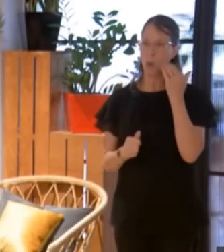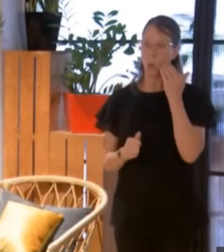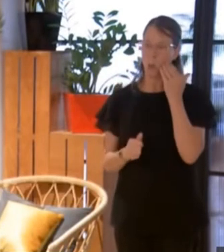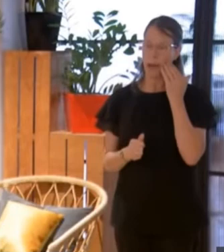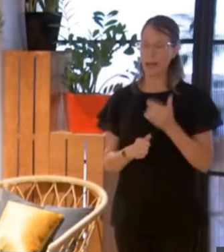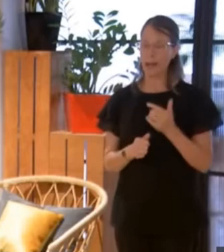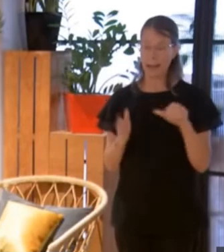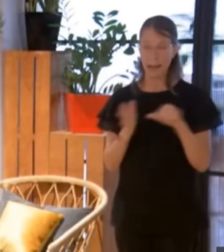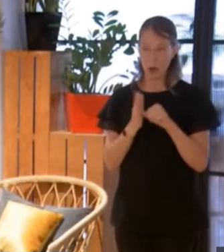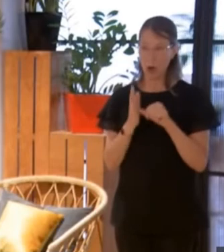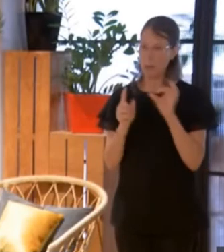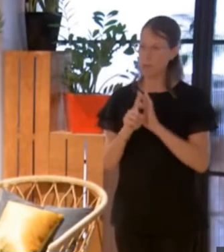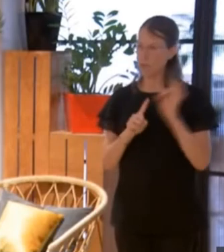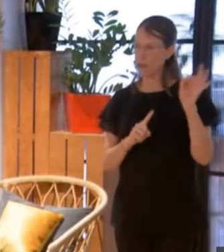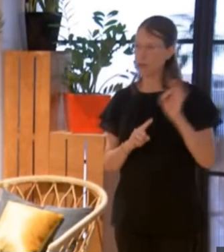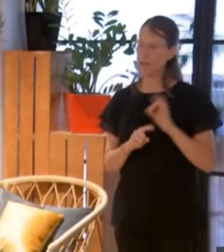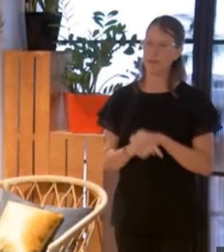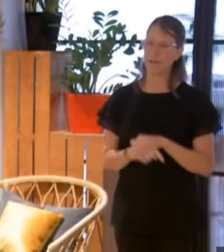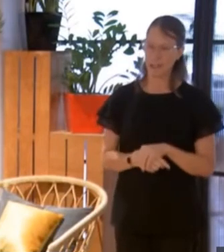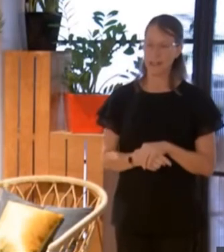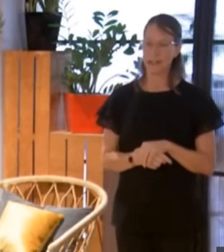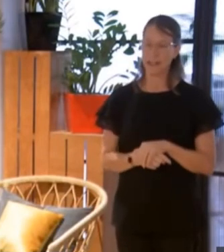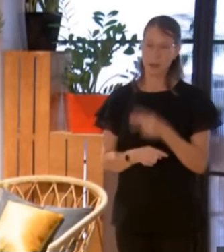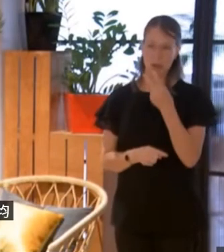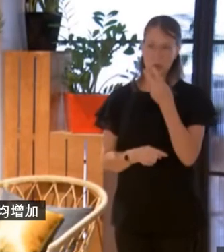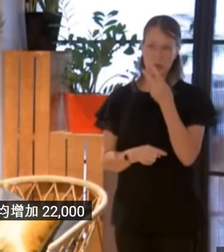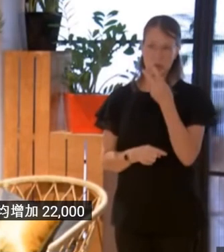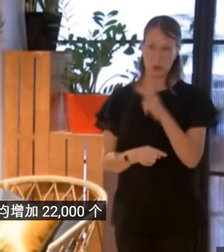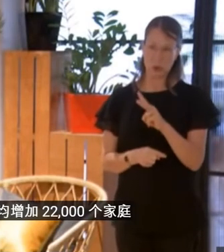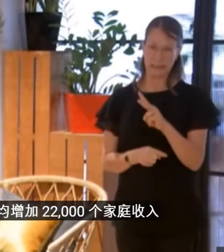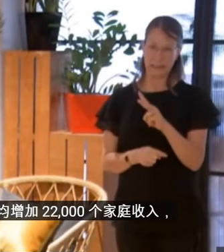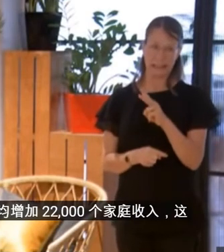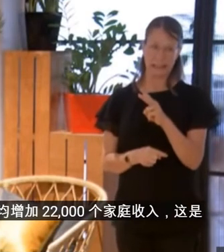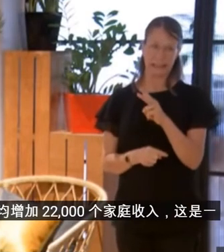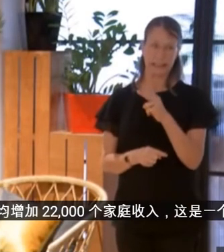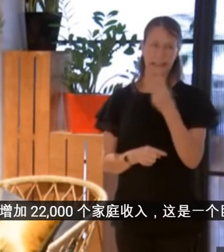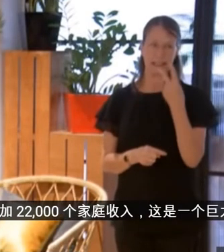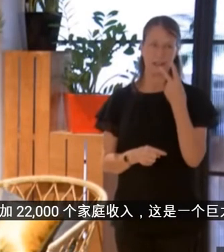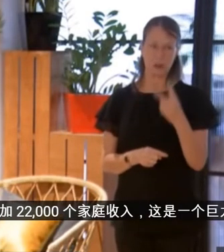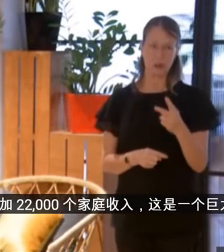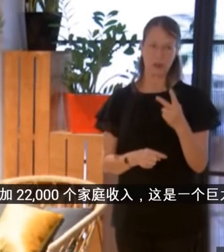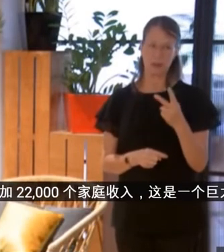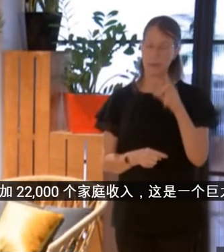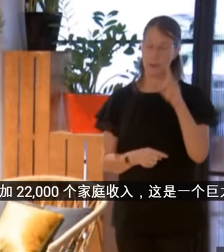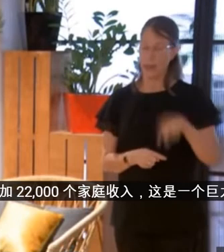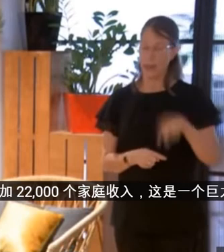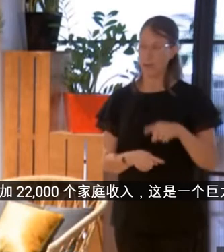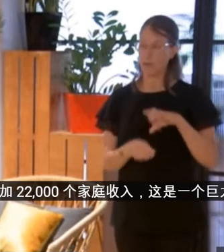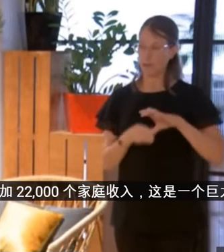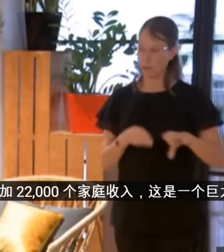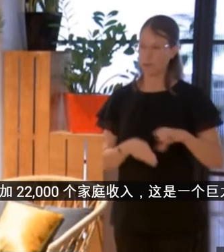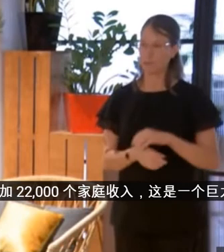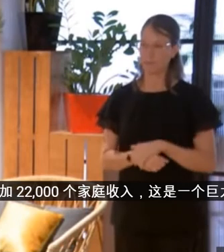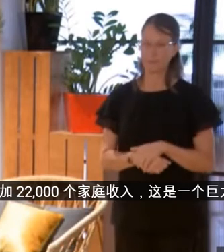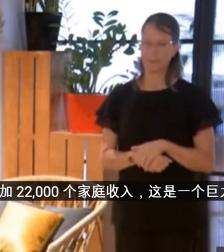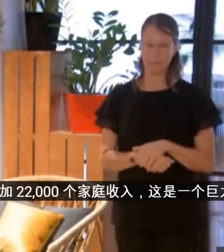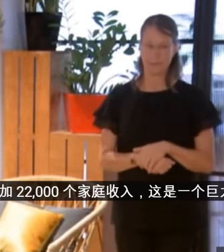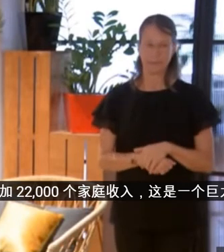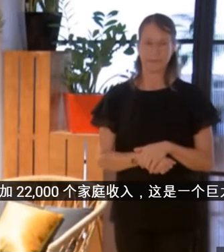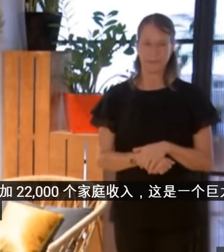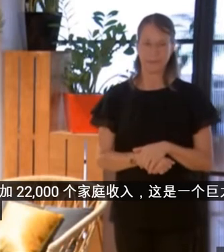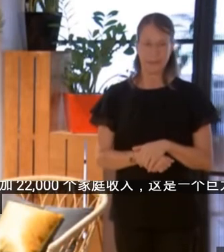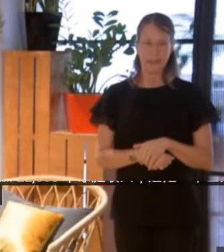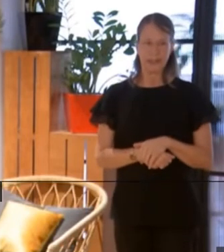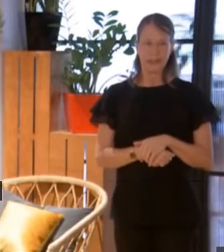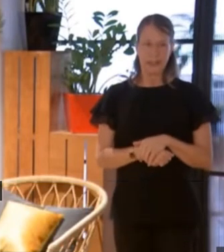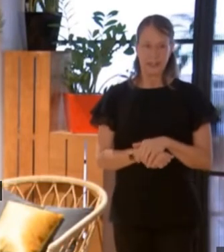incomes on average by $22,000 per household per annum. That is a huge step change. So again, this